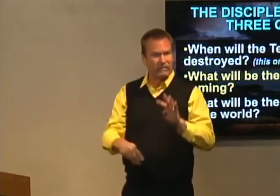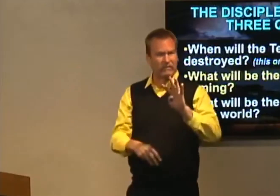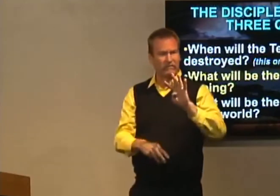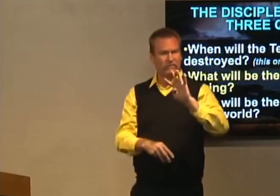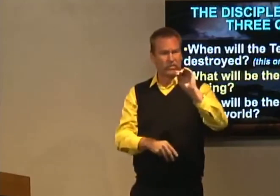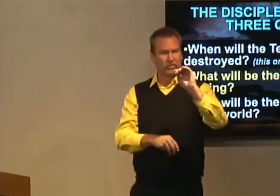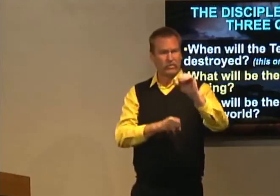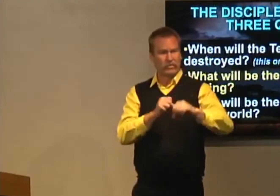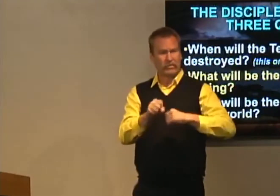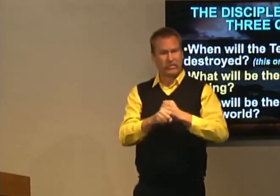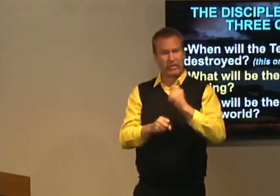ascends into heaven,